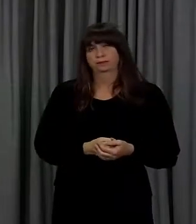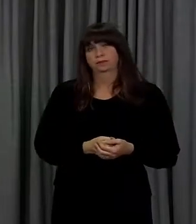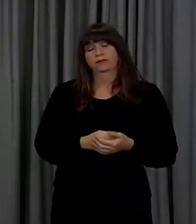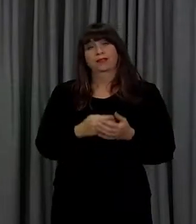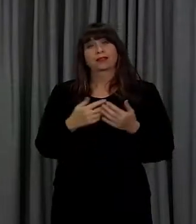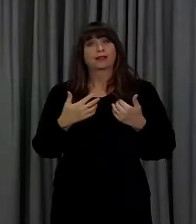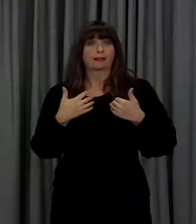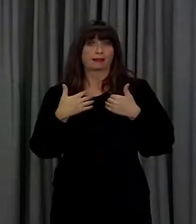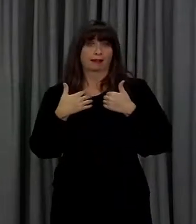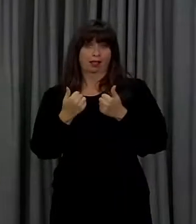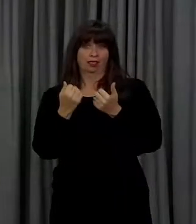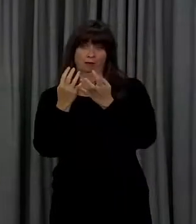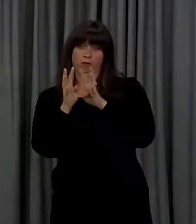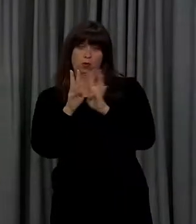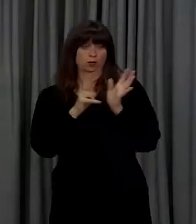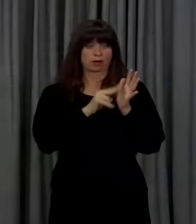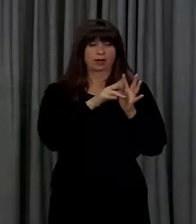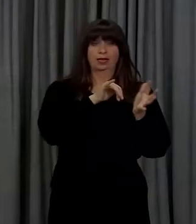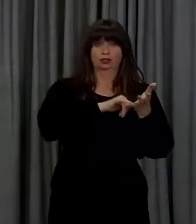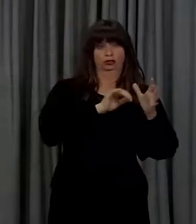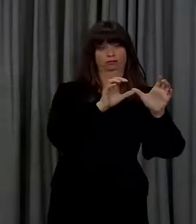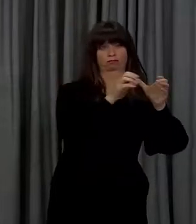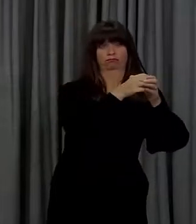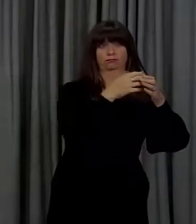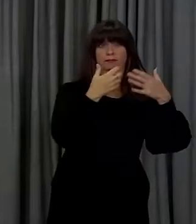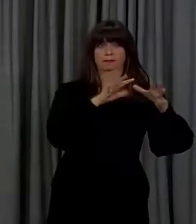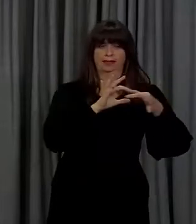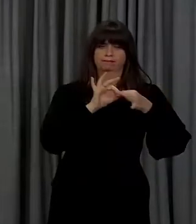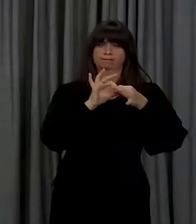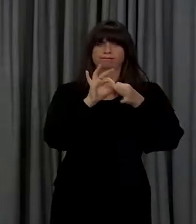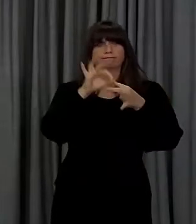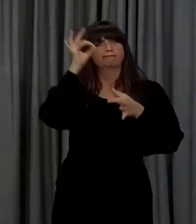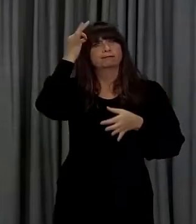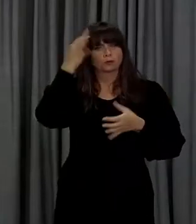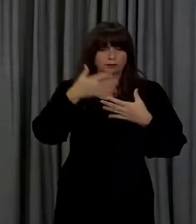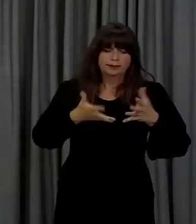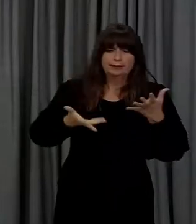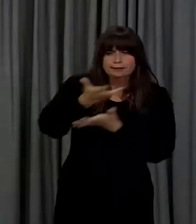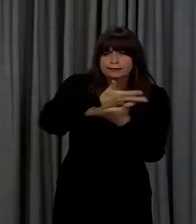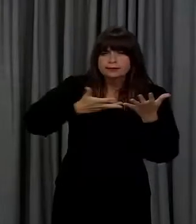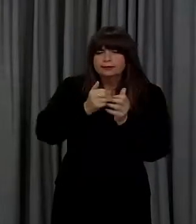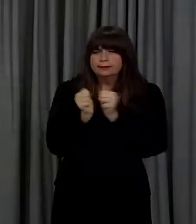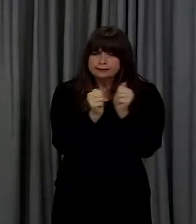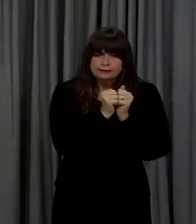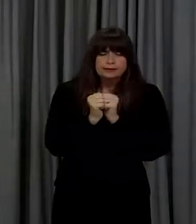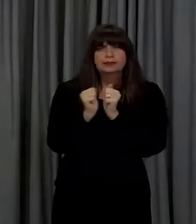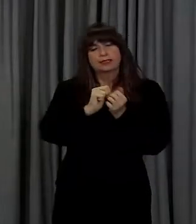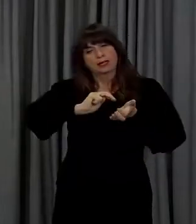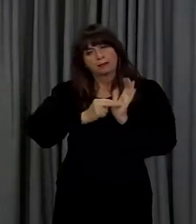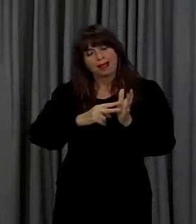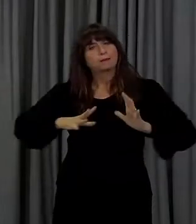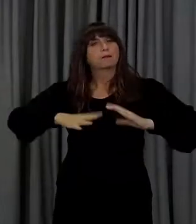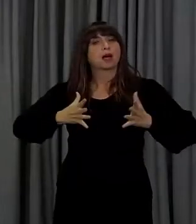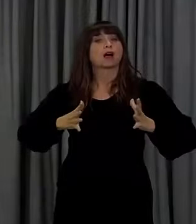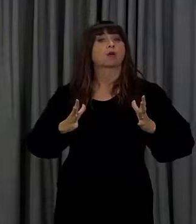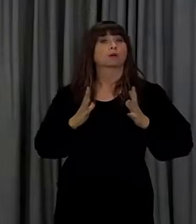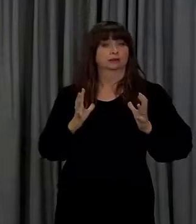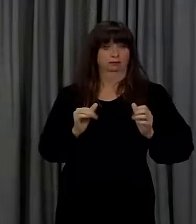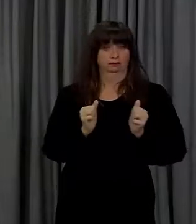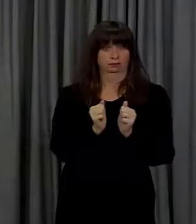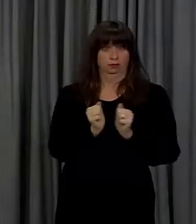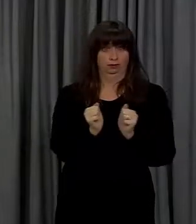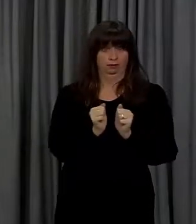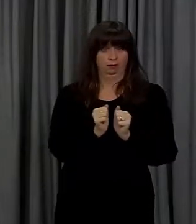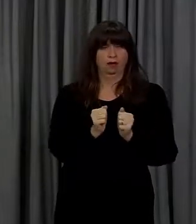Health boards and NHS trusts have been working with local authorities to prepare their winter plans. They've planned for increases